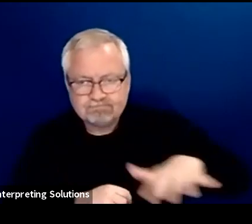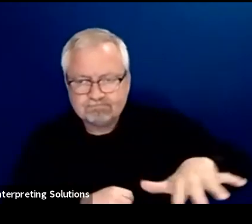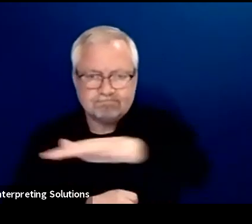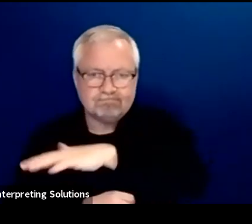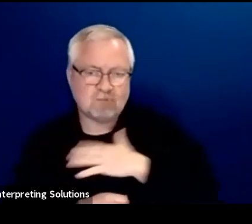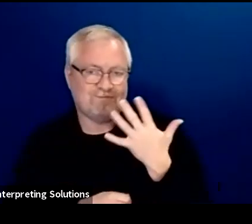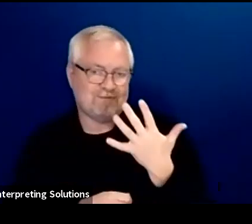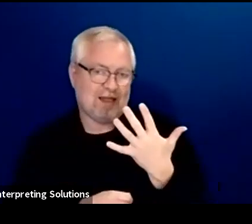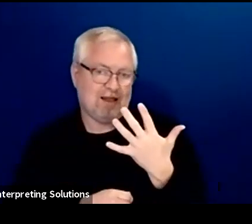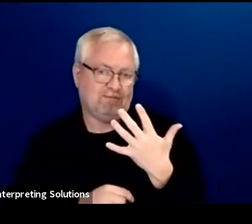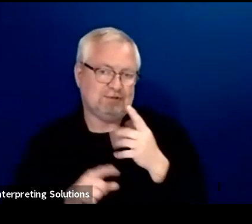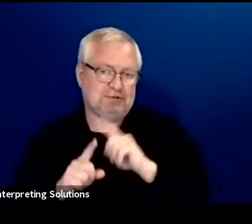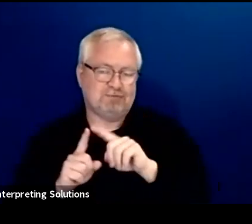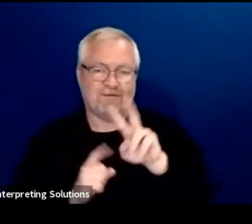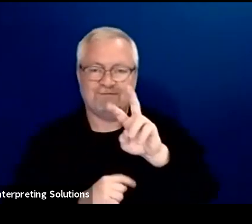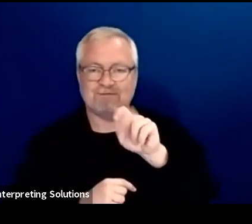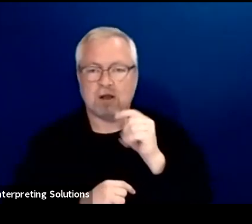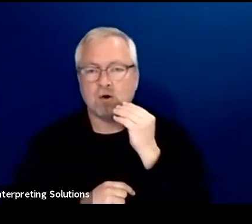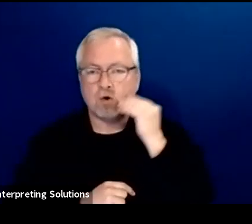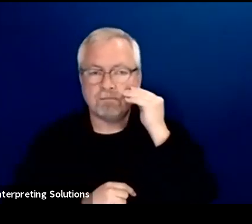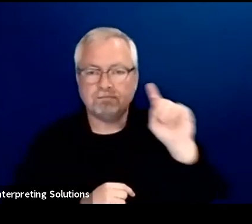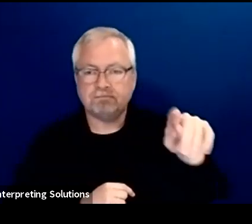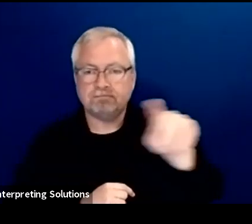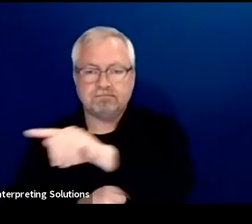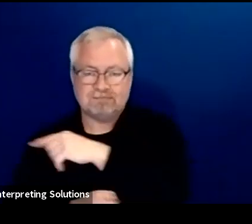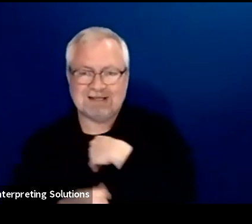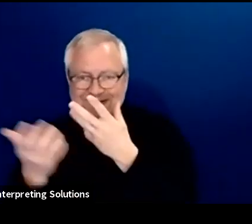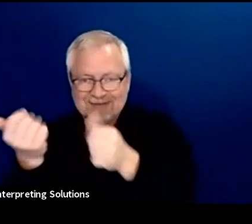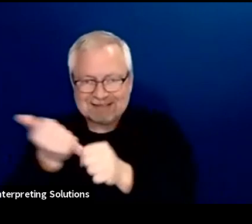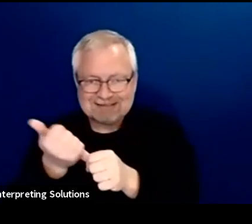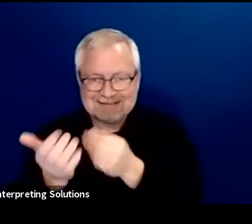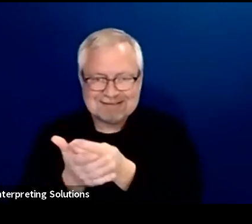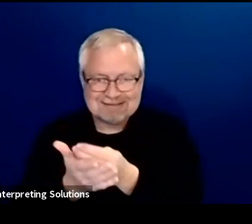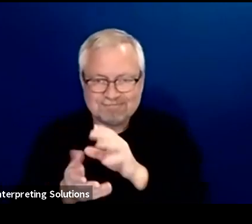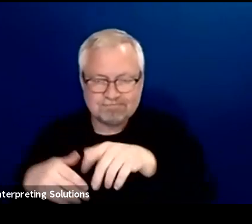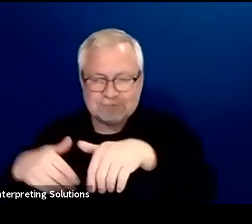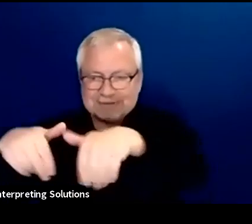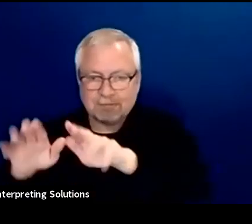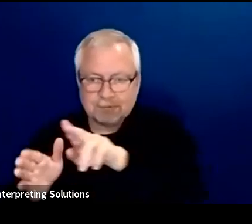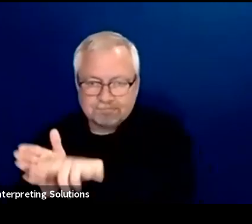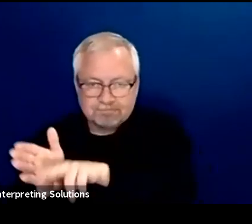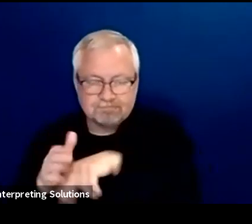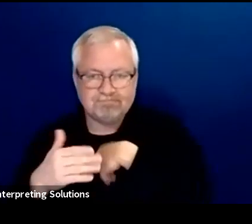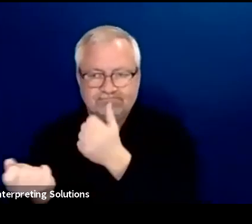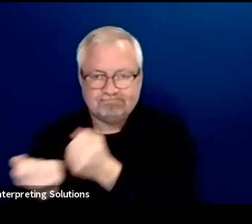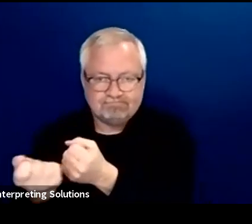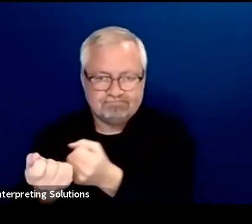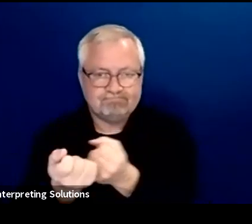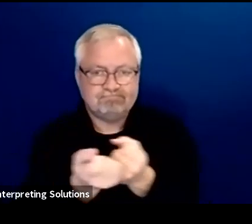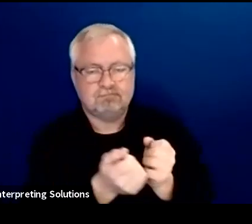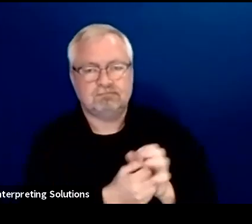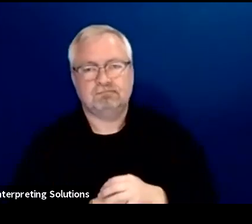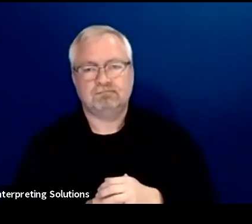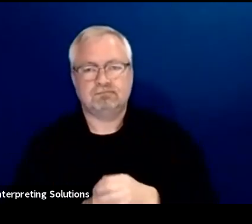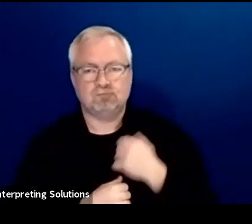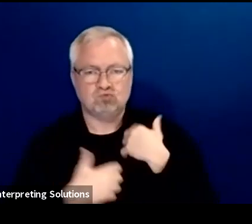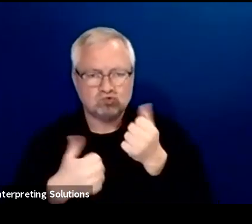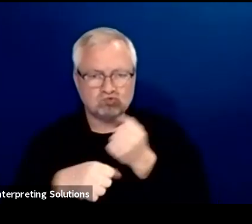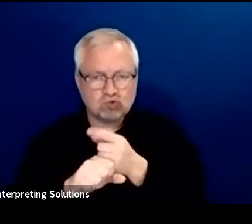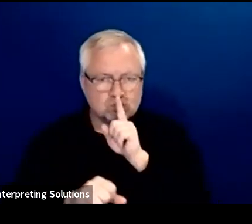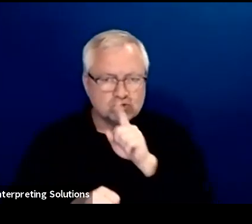at our 3 state veteran cemeteries, and we're working priorities such as ending veterans homelessness. For the grants program the governor talked